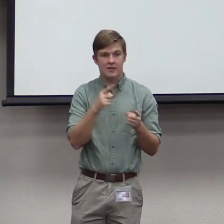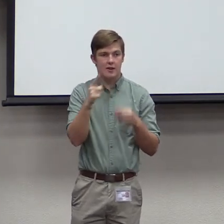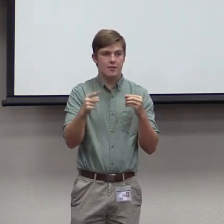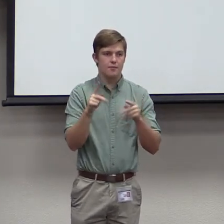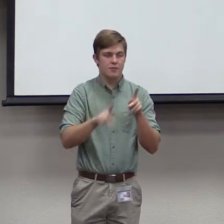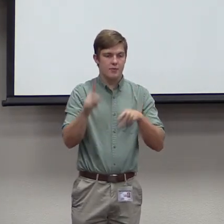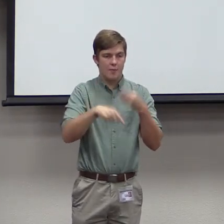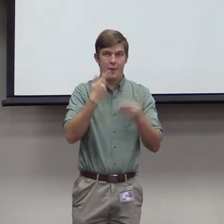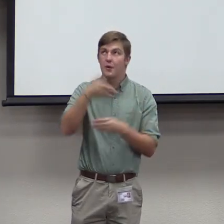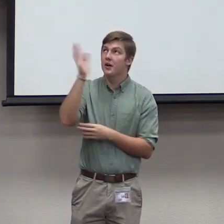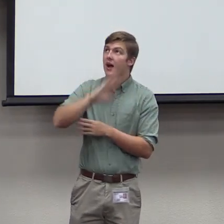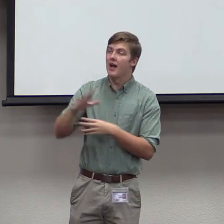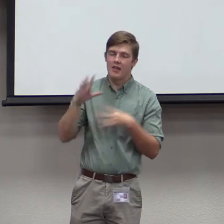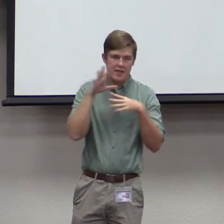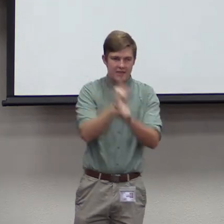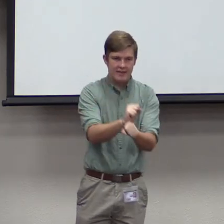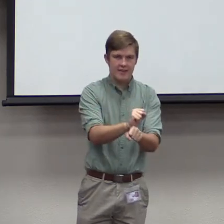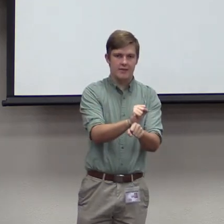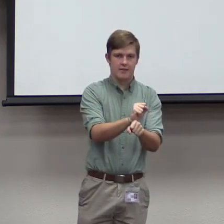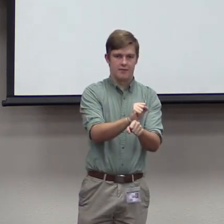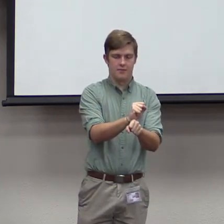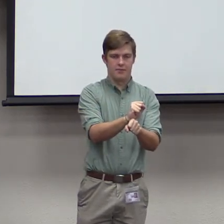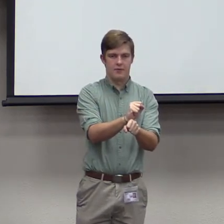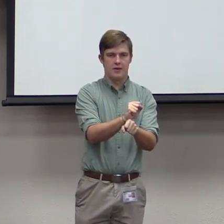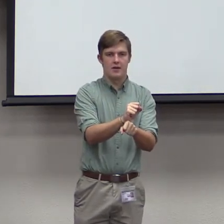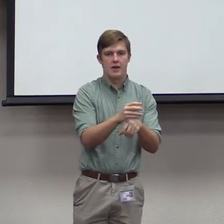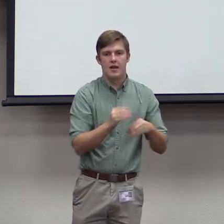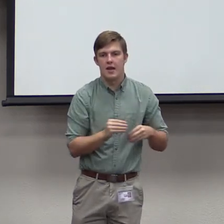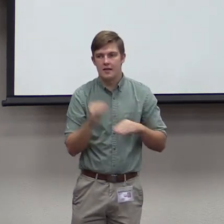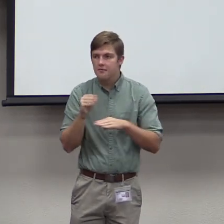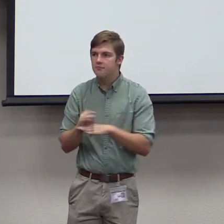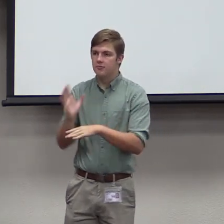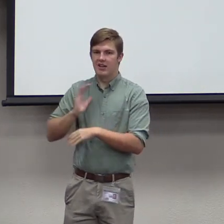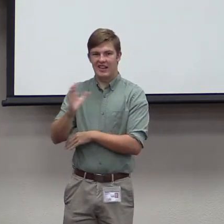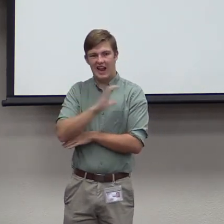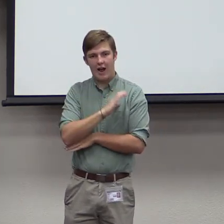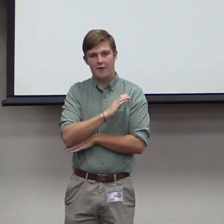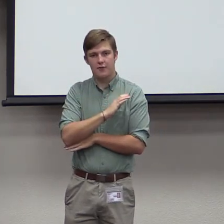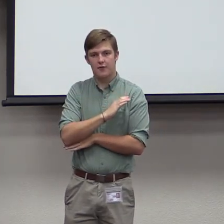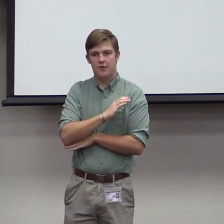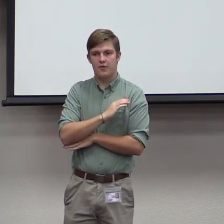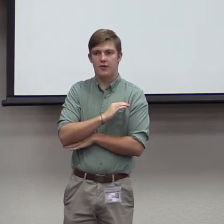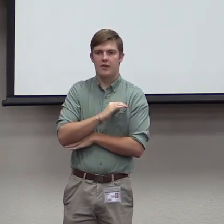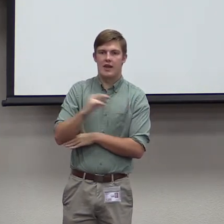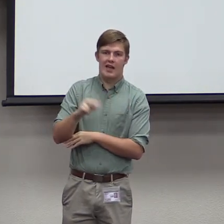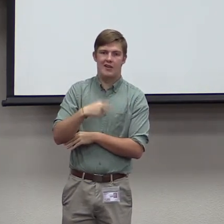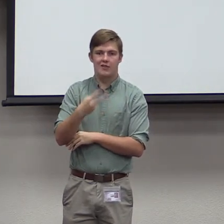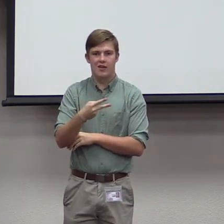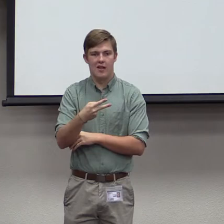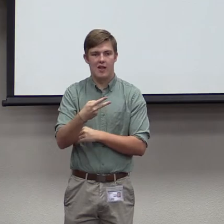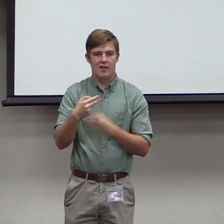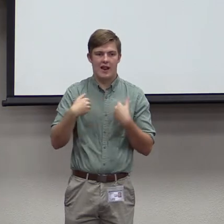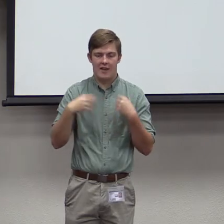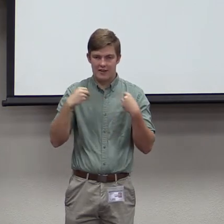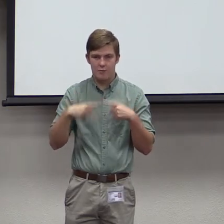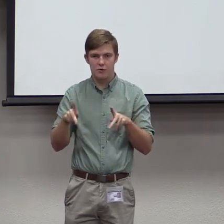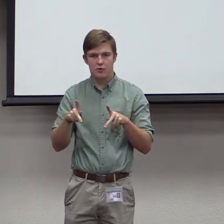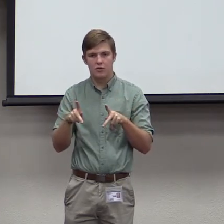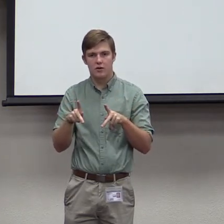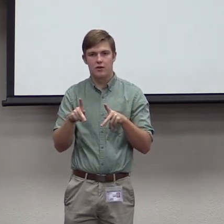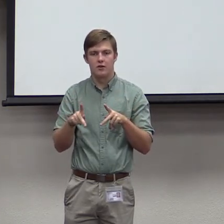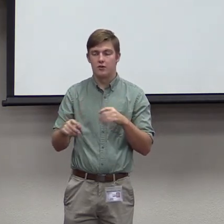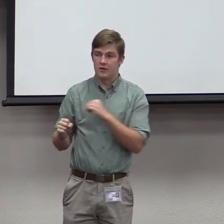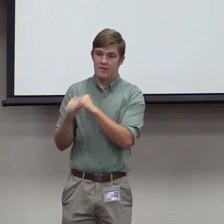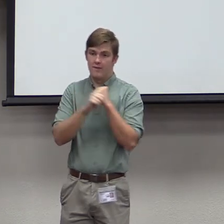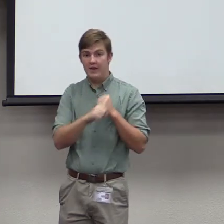they seize him and they put him in front of the council. And rather than take this opportunity to